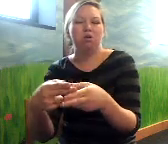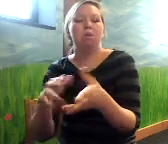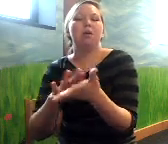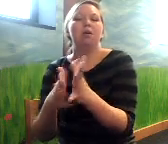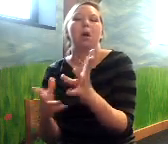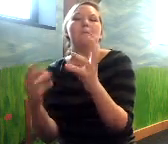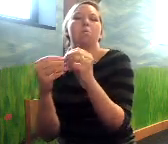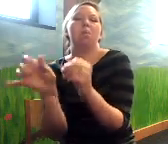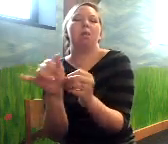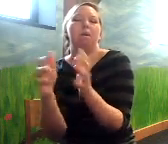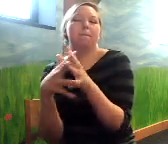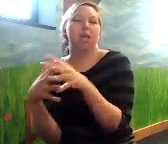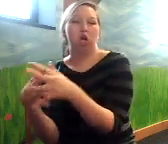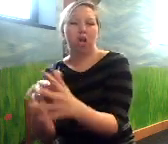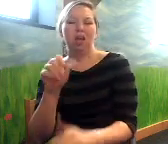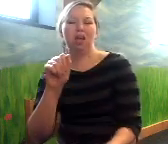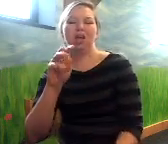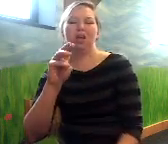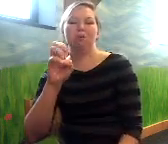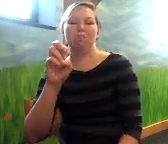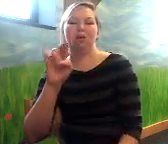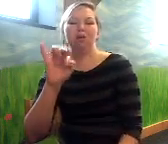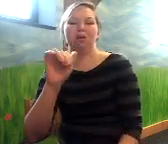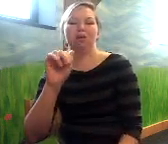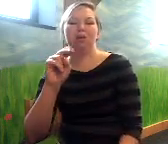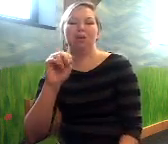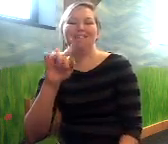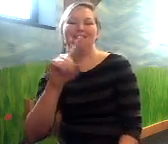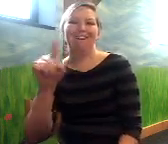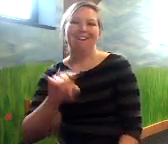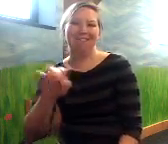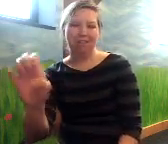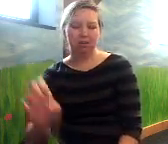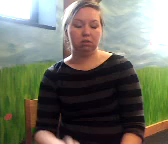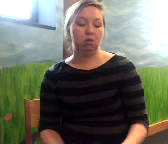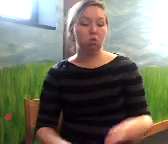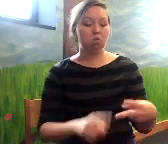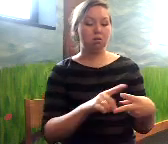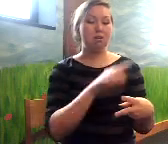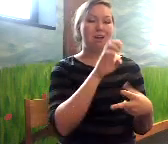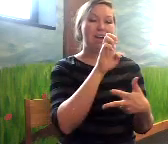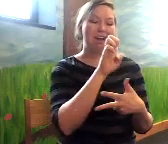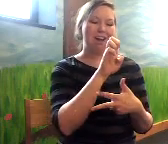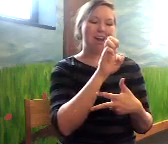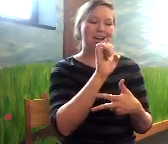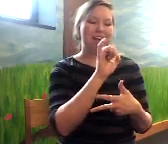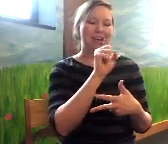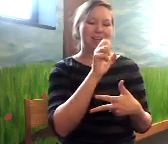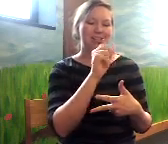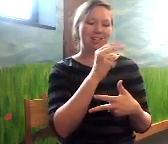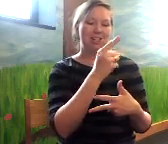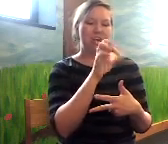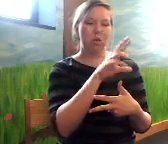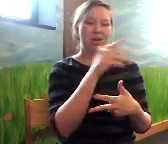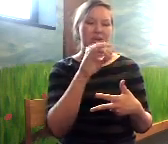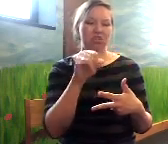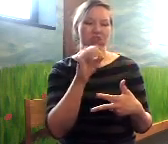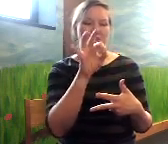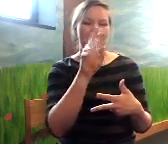themselves, American Army, Navy, and Marines are going to go into Vietnam, and they're going to take an